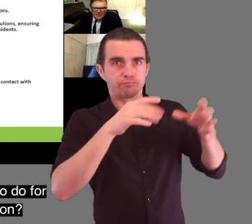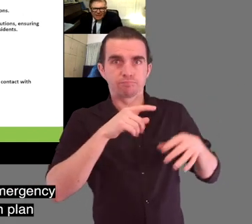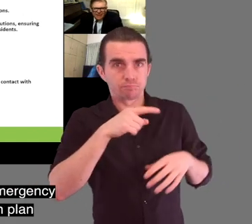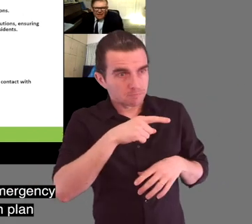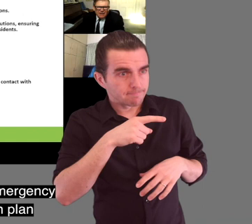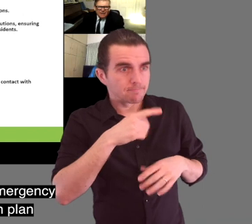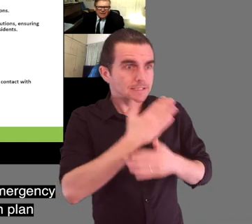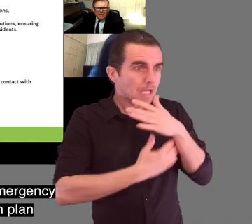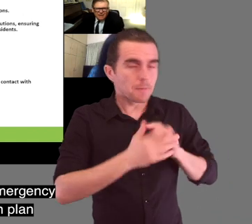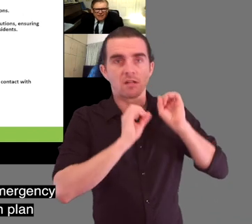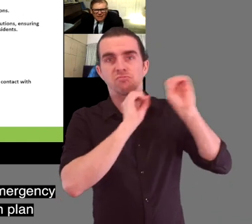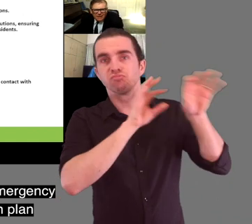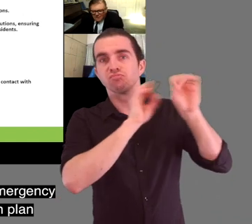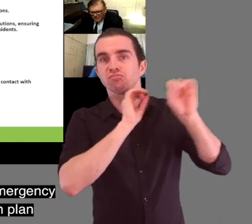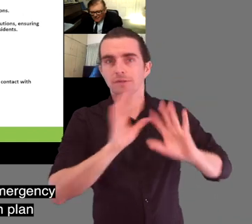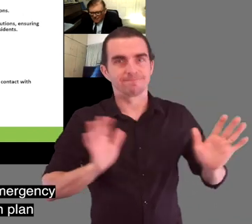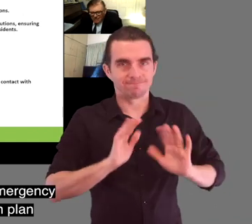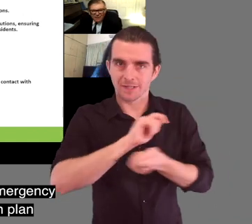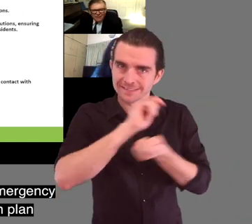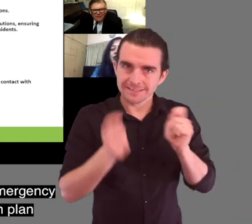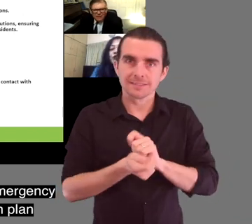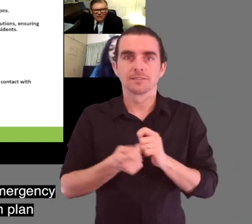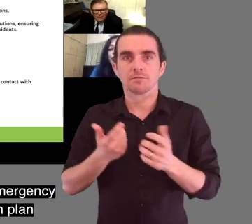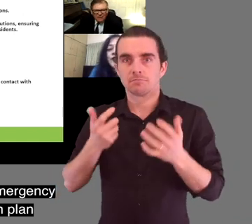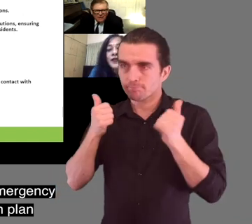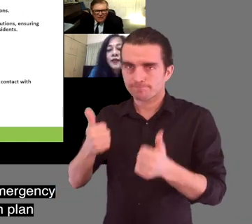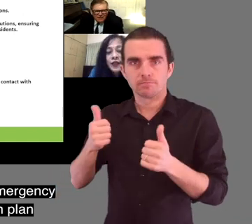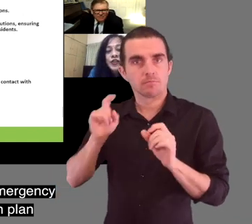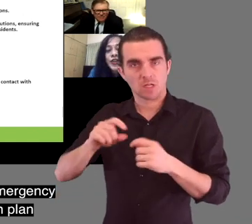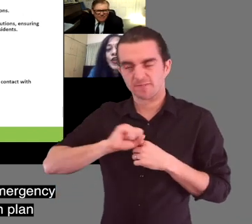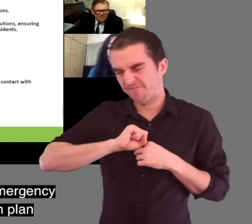deinstitutionalization? We must develop an emergency